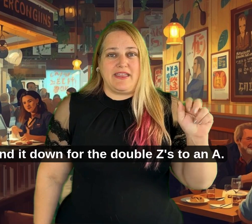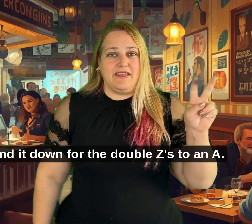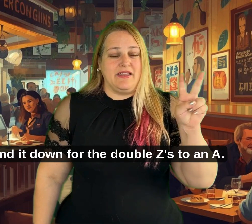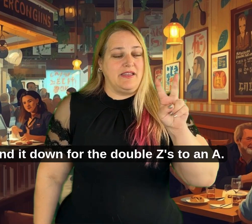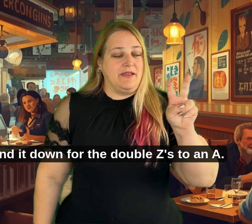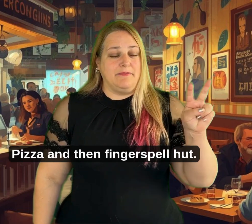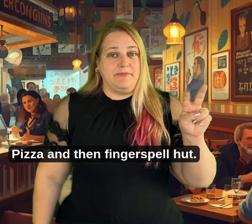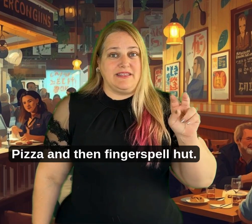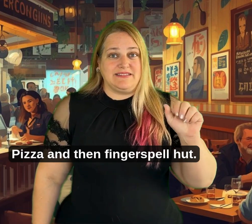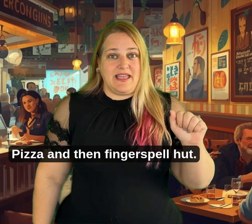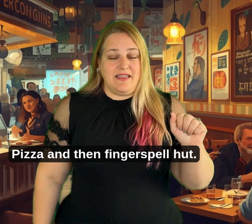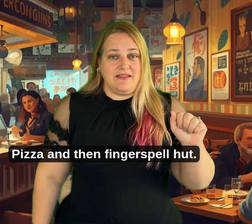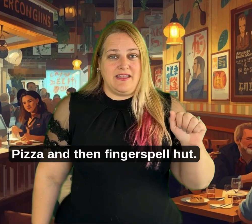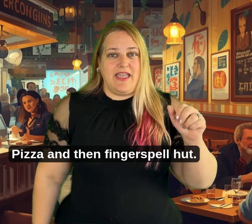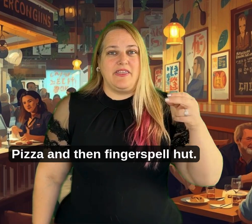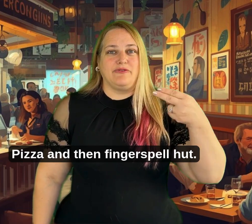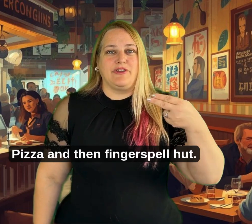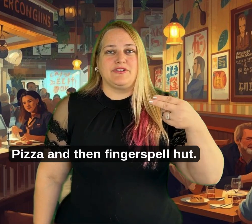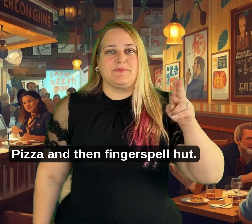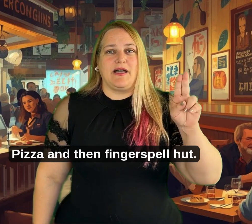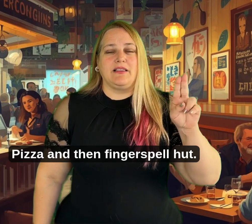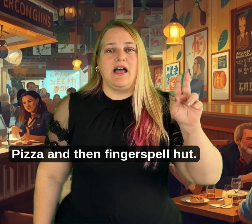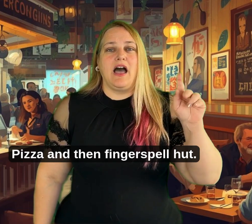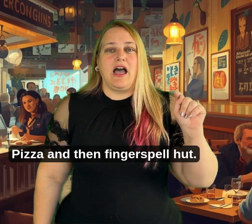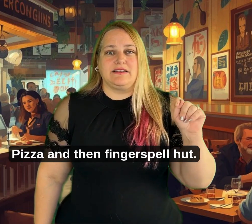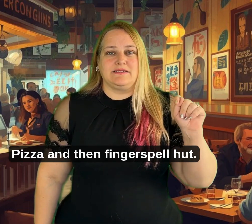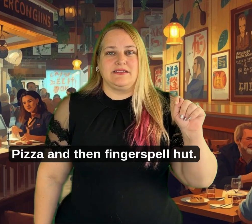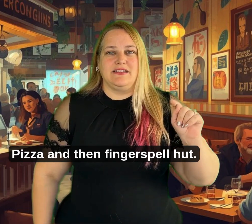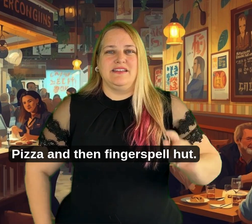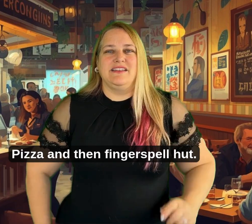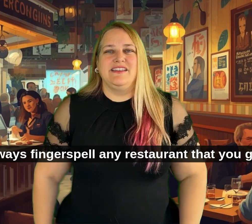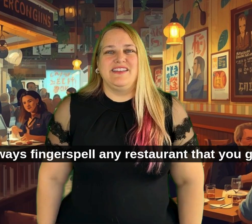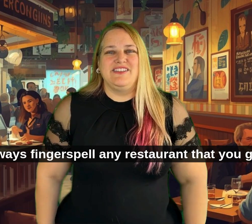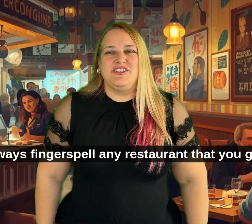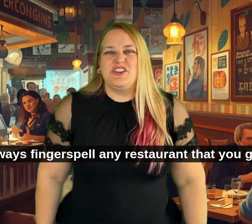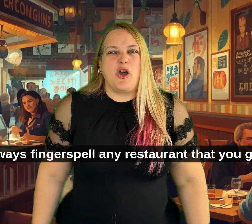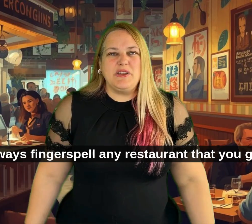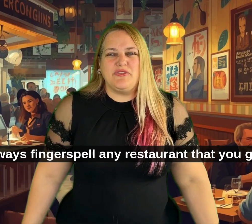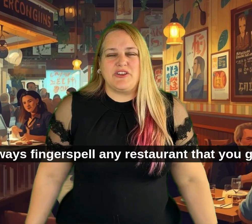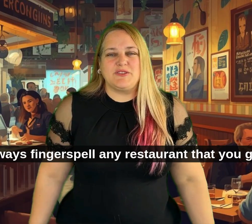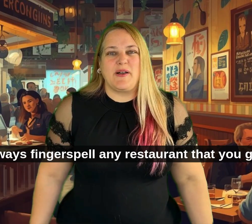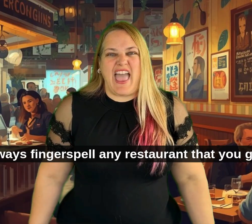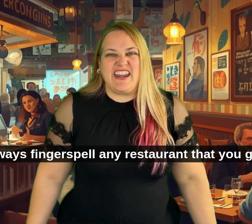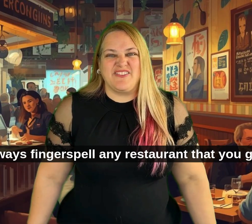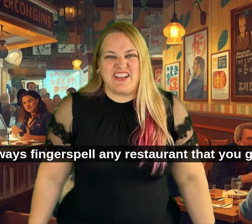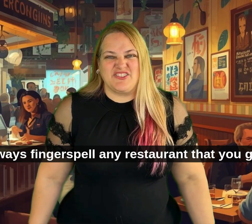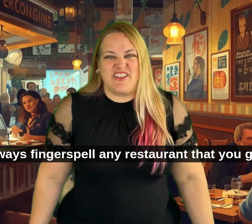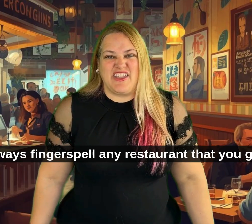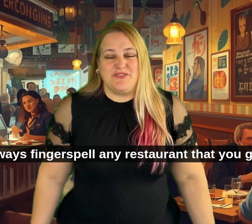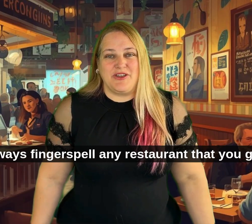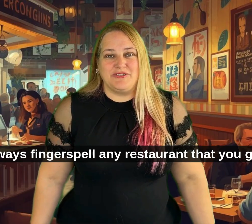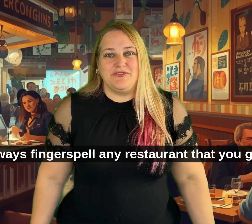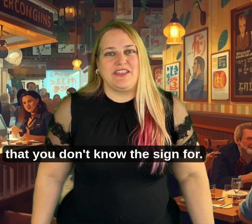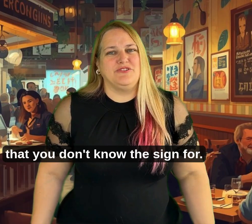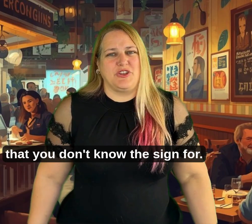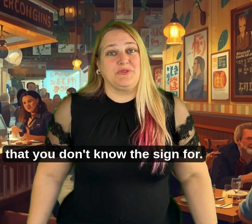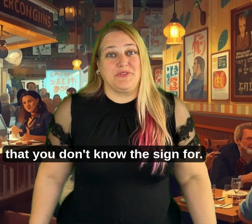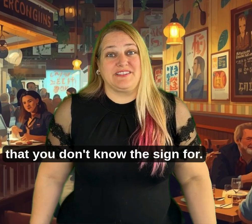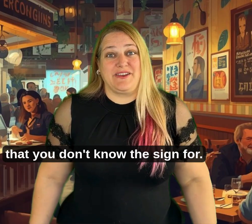A. Pizza, and then fingerspell Hut. You can always fingerspell any restaurant that you go to that you don't know the sign